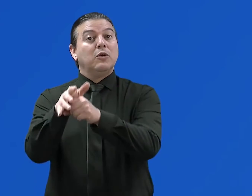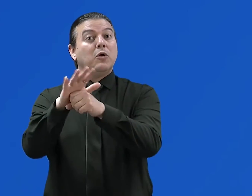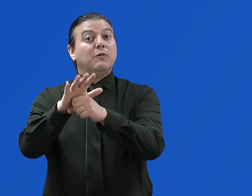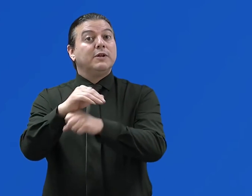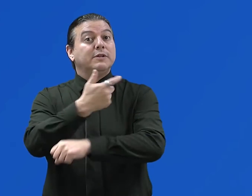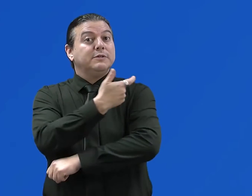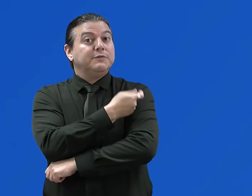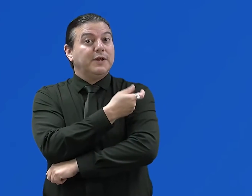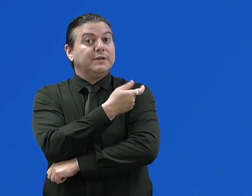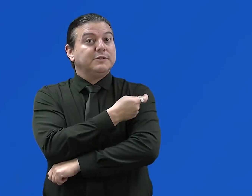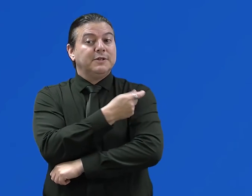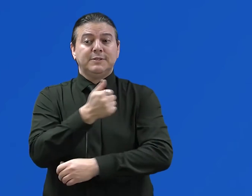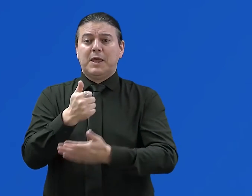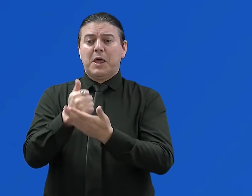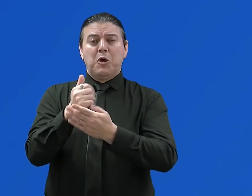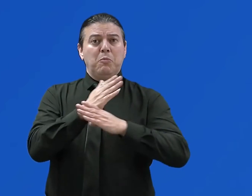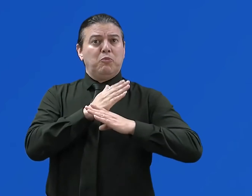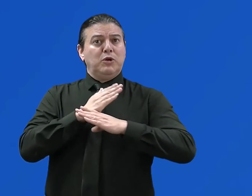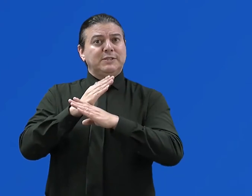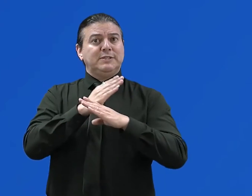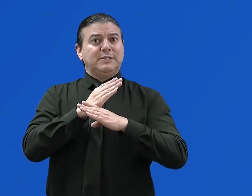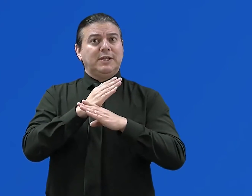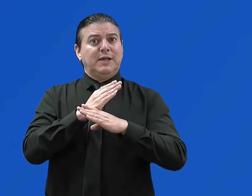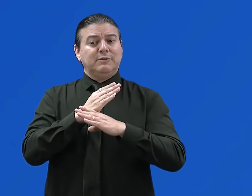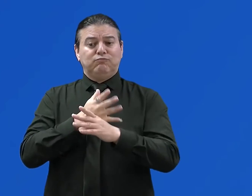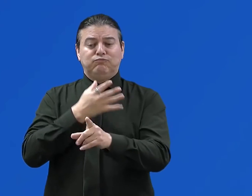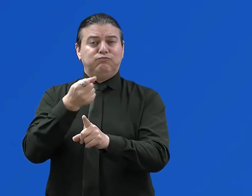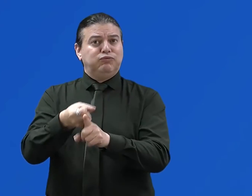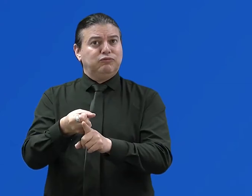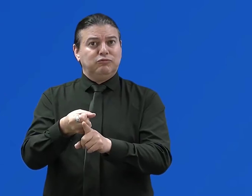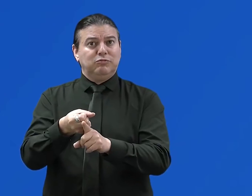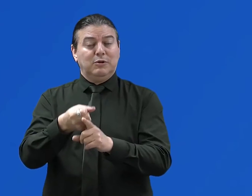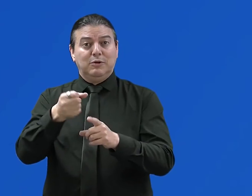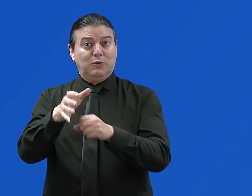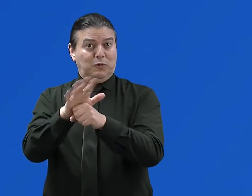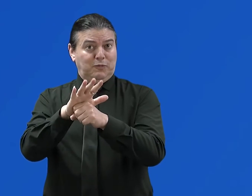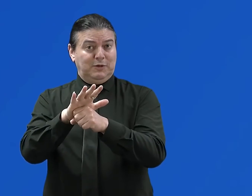COVID-19 vaccines help protect you from getting COVID-19.